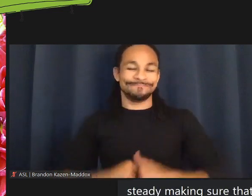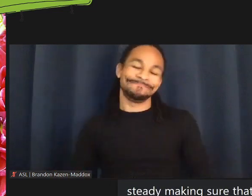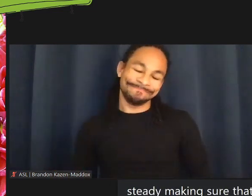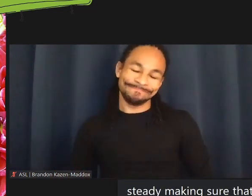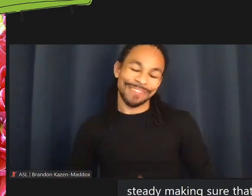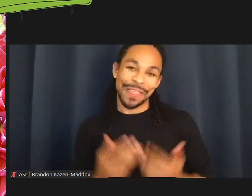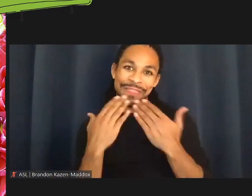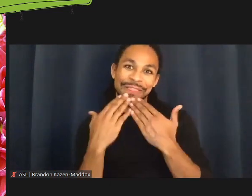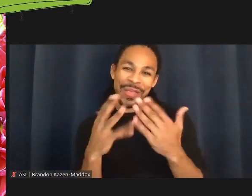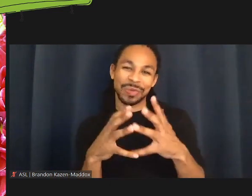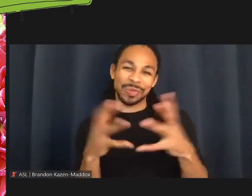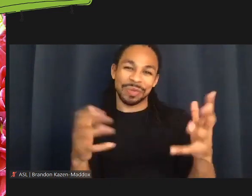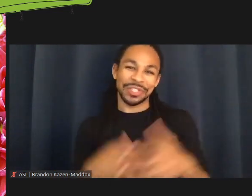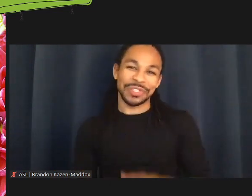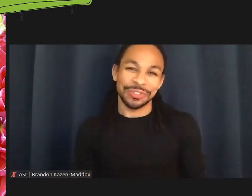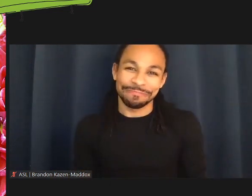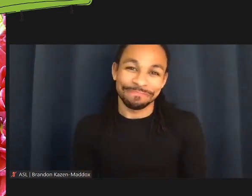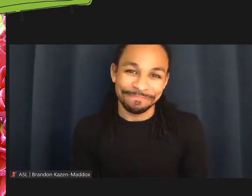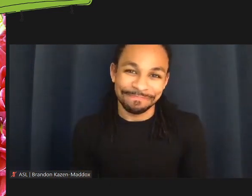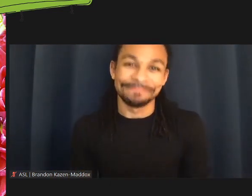much.